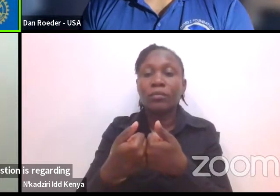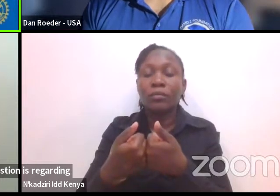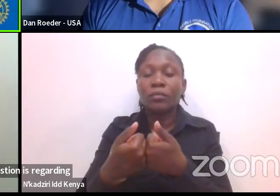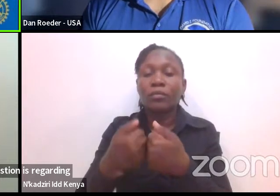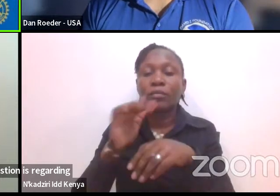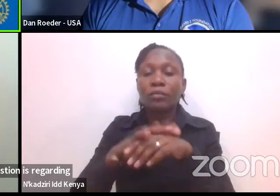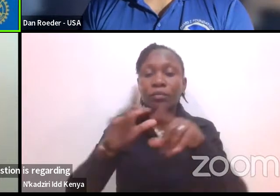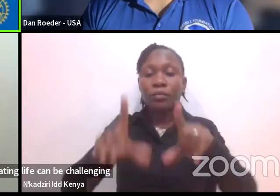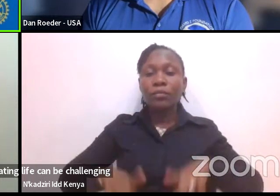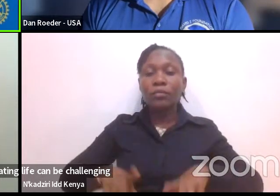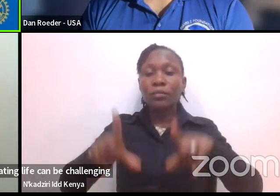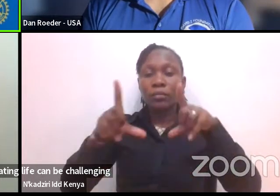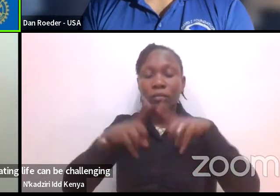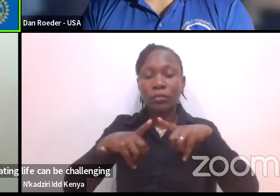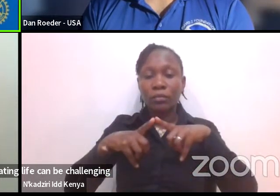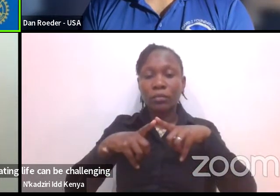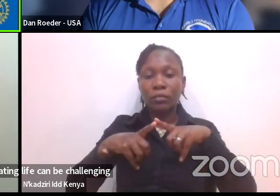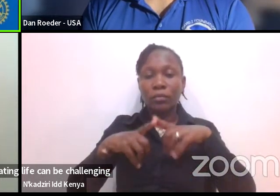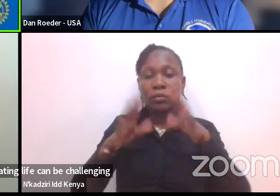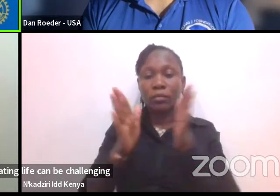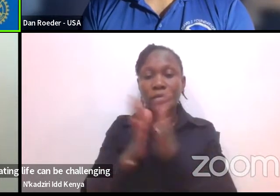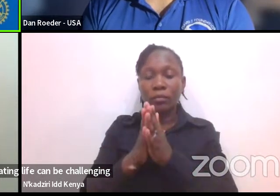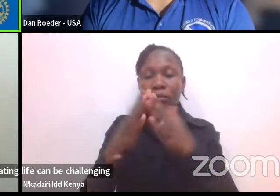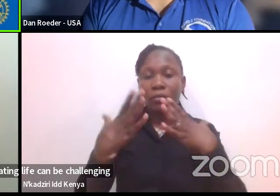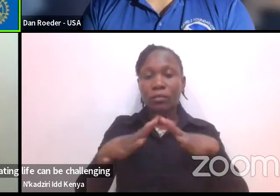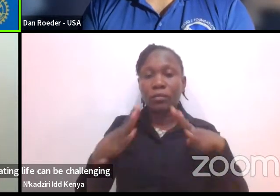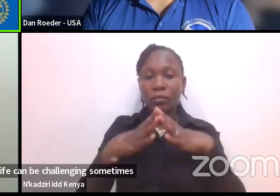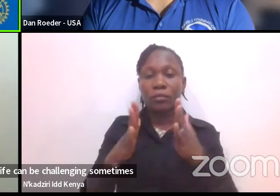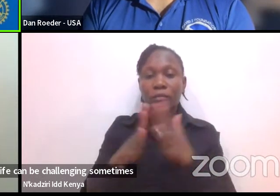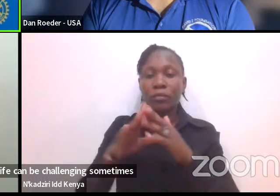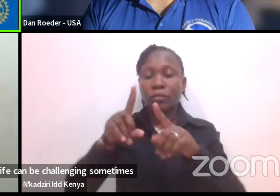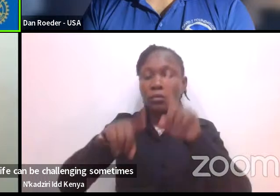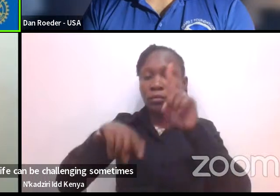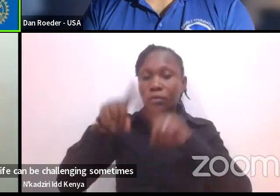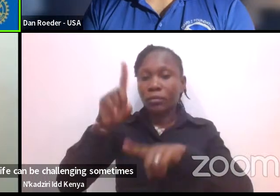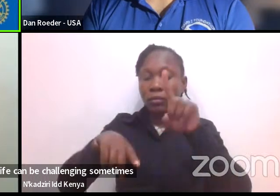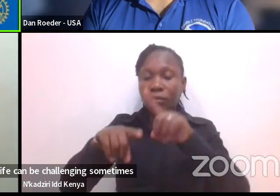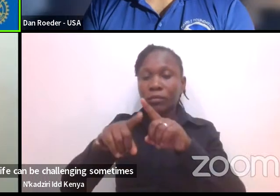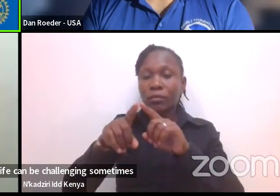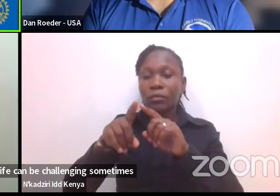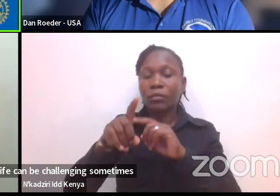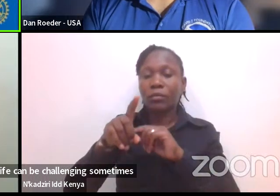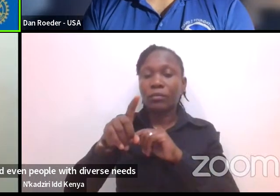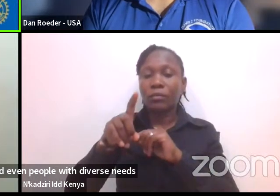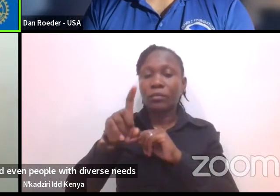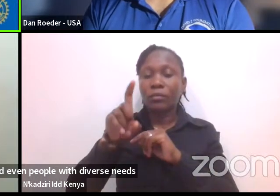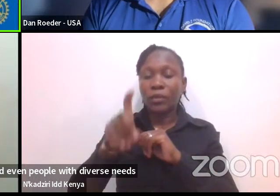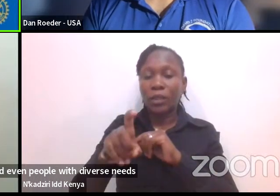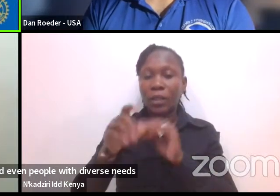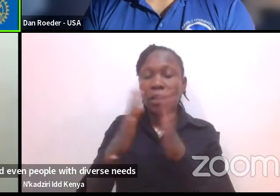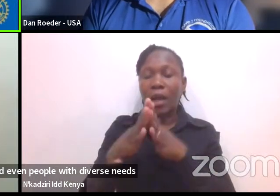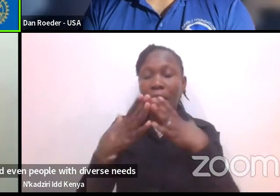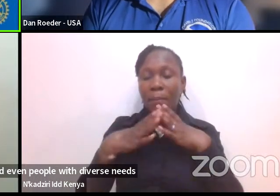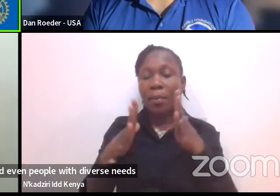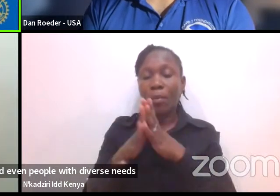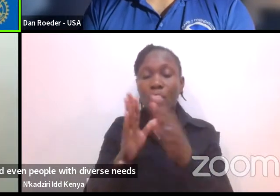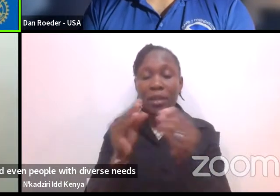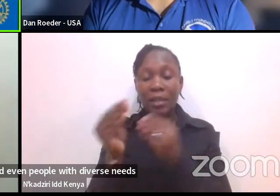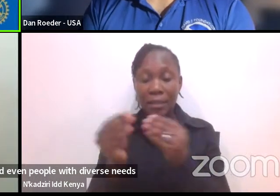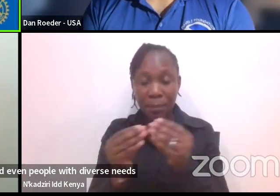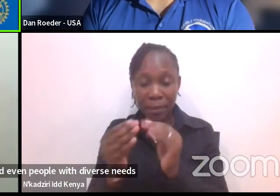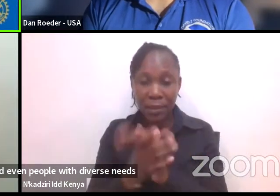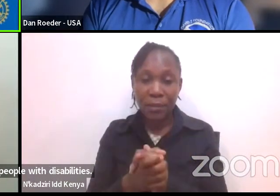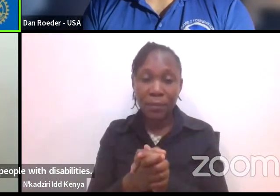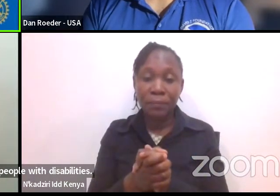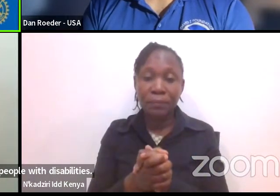as you know, for us and even people with diverse needs, specifically people with disabilities. So as such,